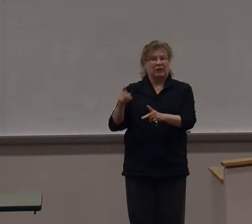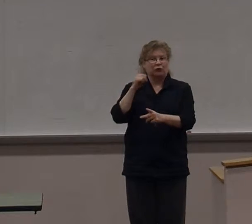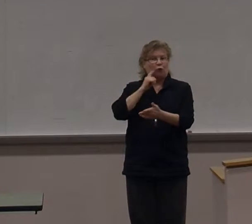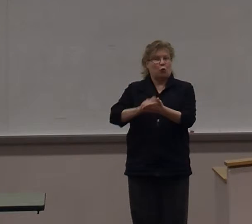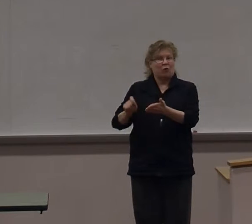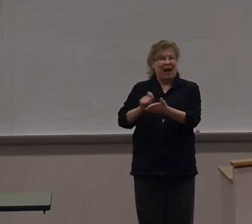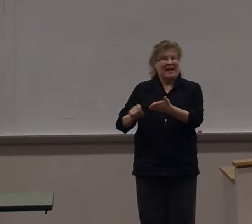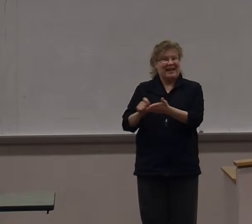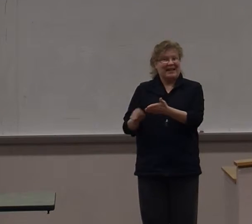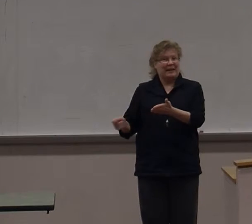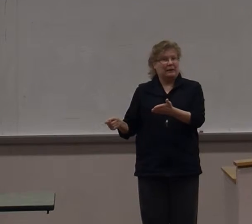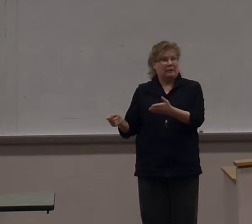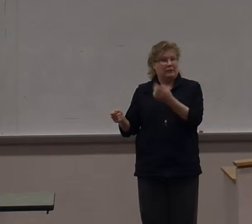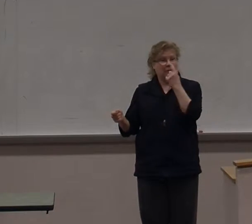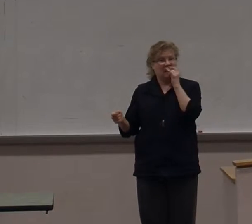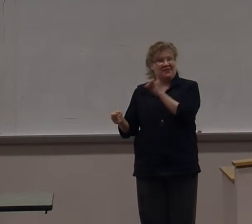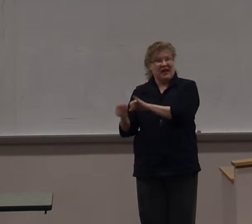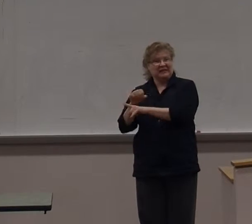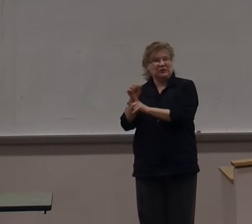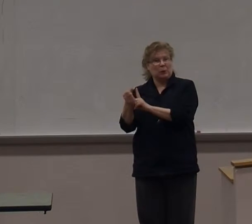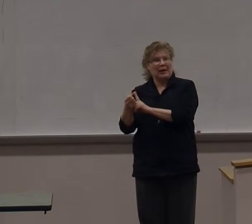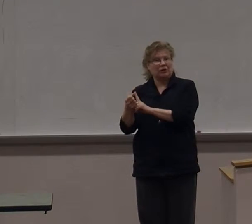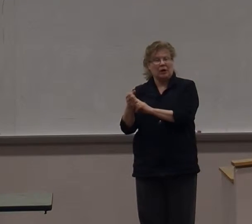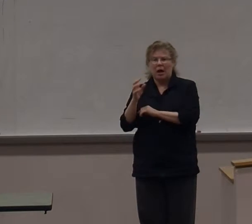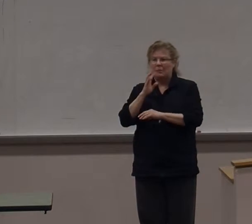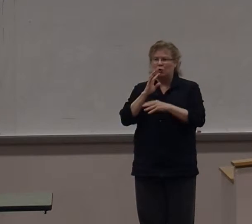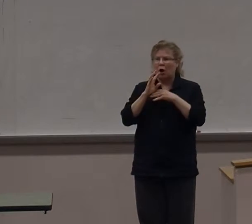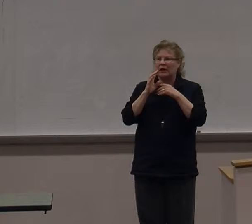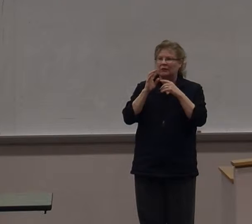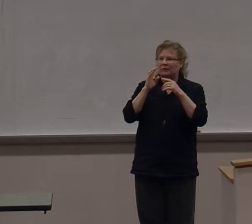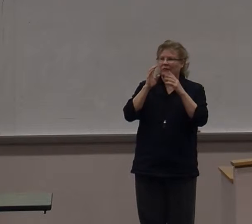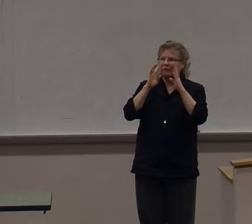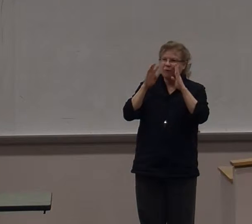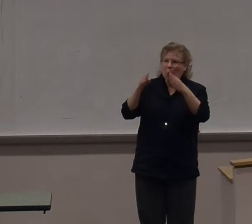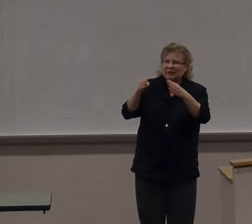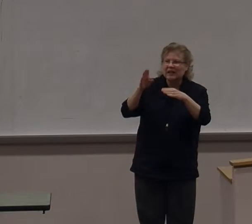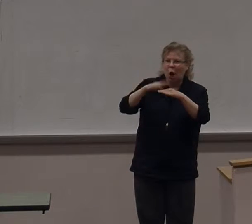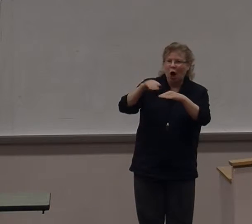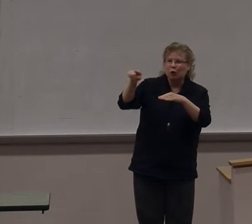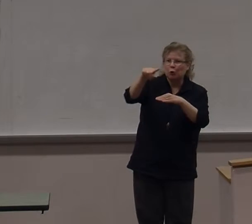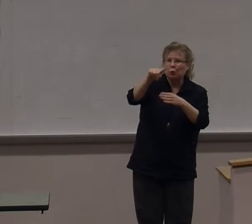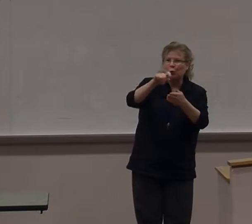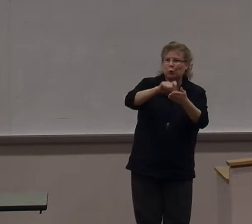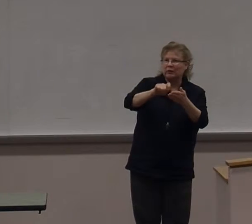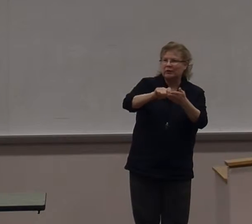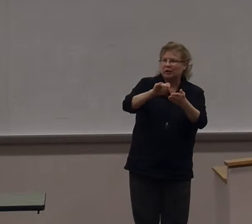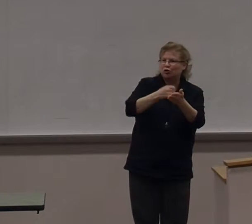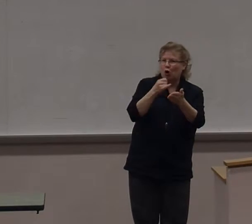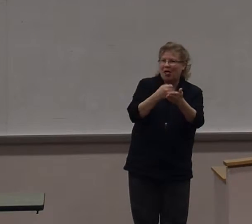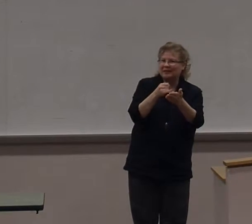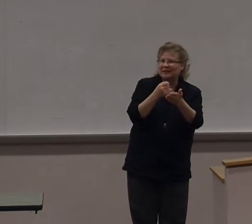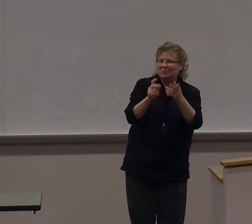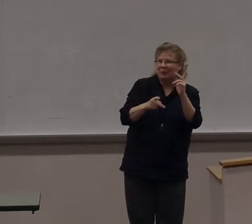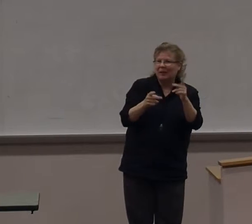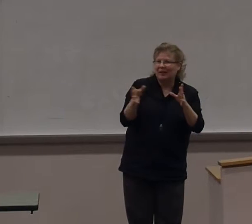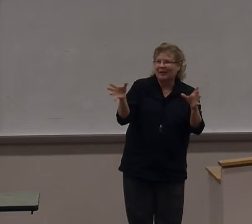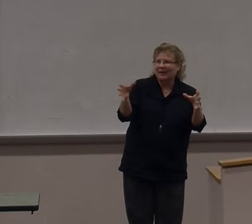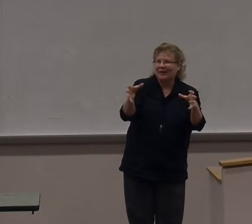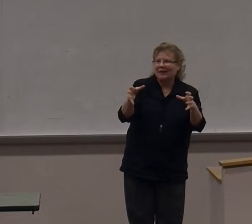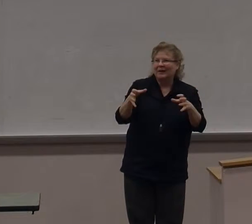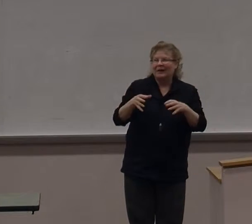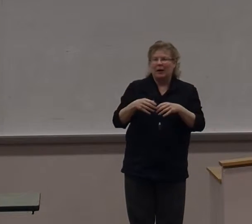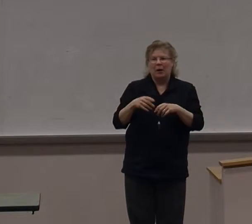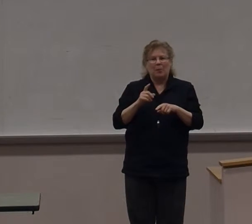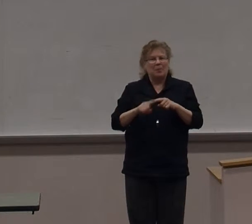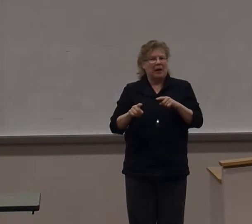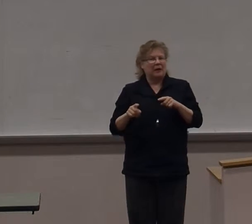journalists here in the audience, and the rest of you forgive me for focusing my lecture on journalism. But the principles that I bring to